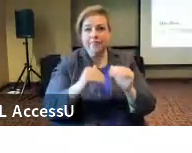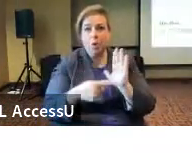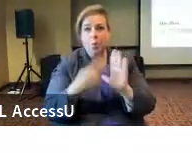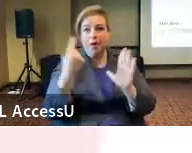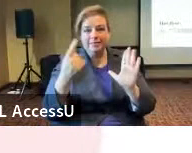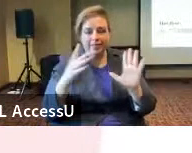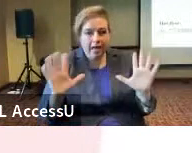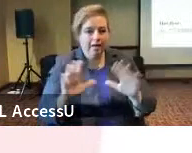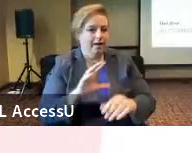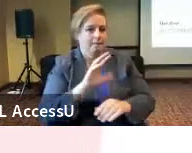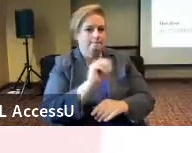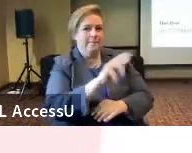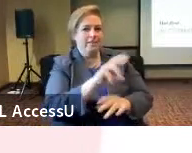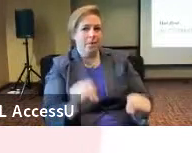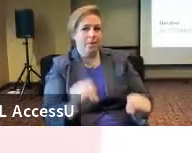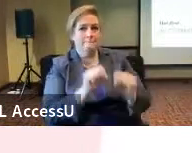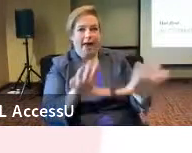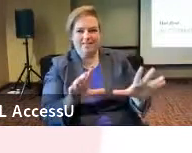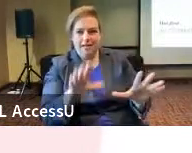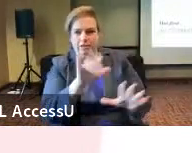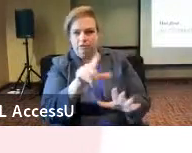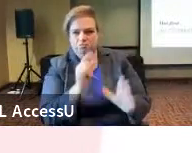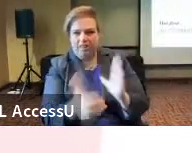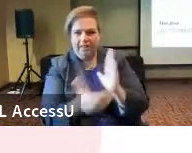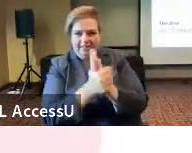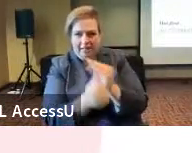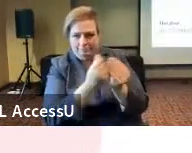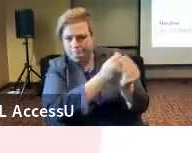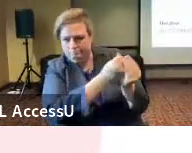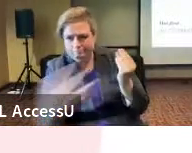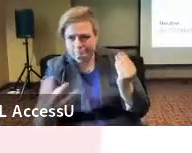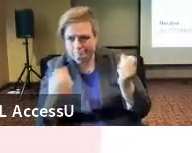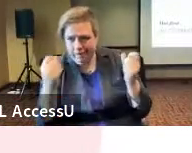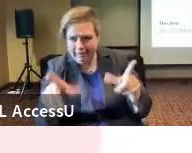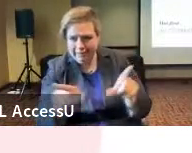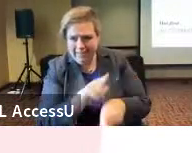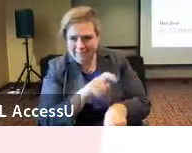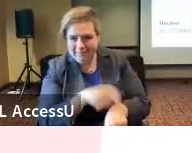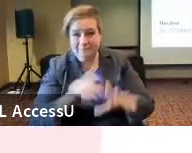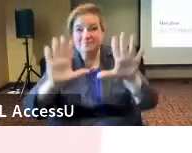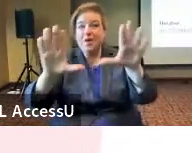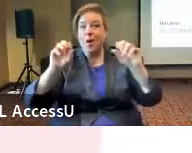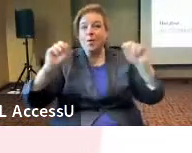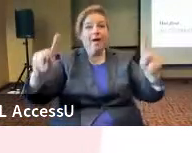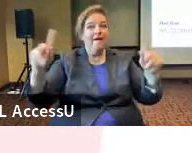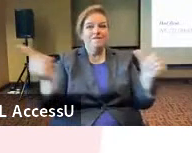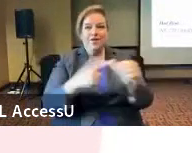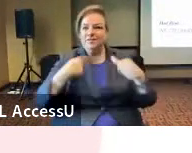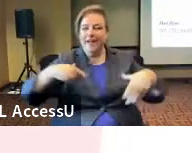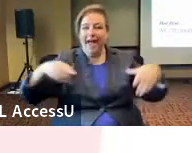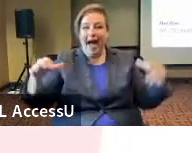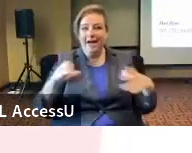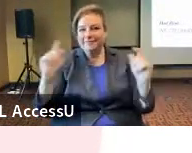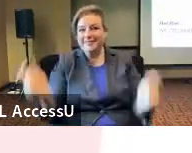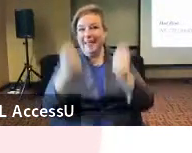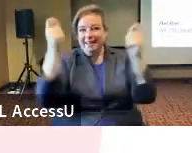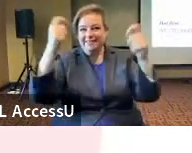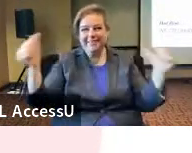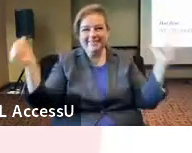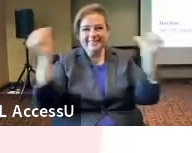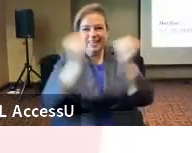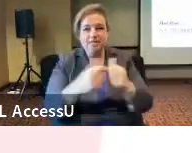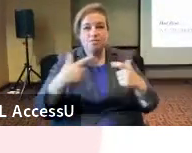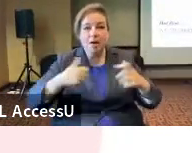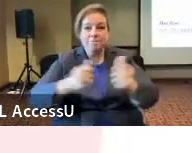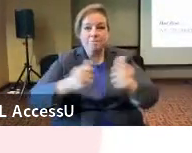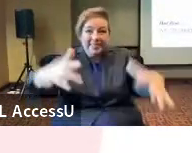Mr. Magic over here is Mr. Multitasking Magic. Okay, first we are celebrating together. Let's make a